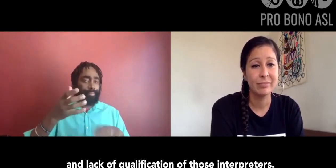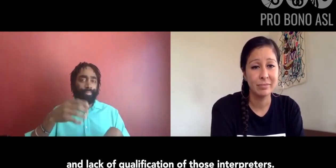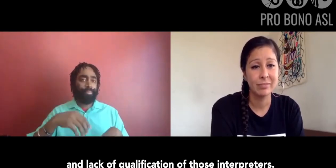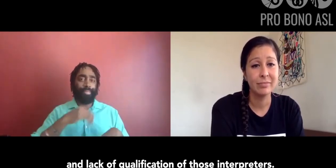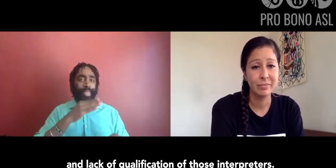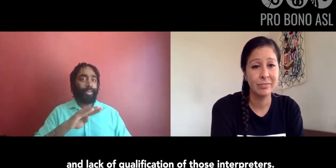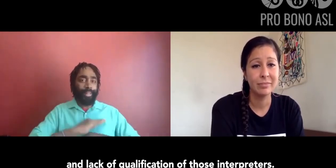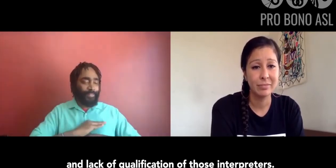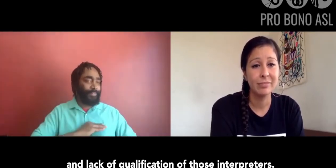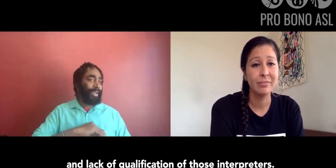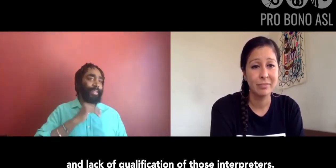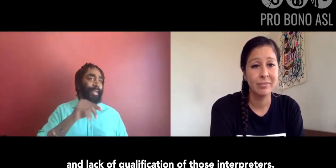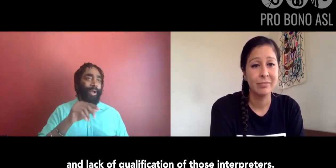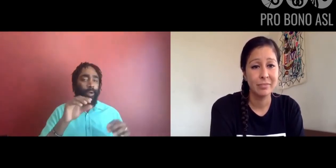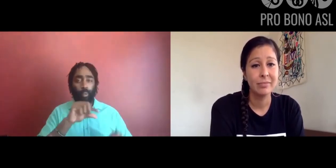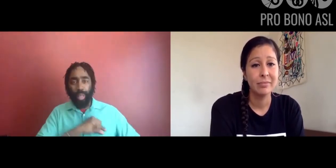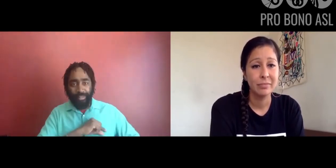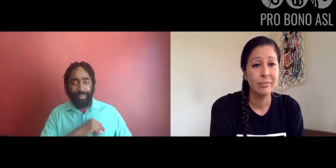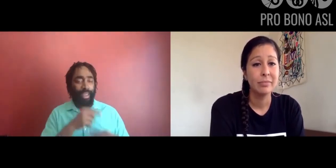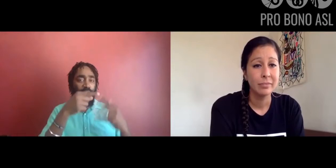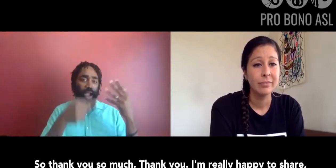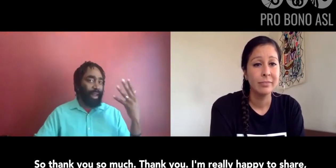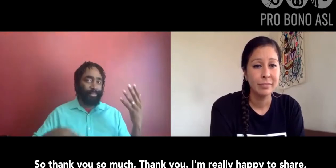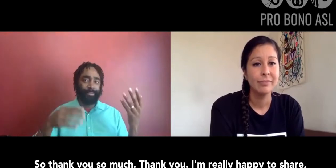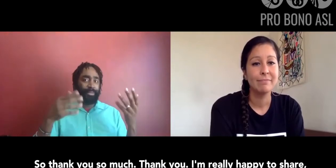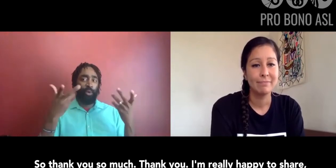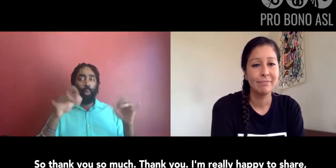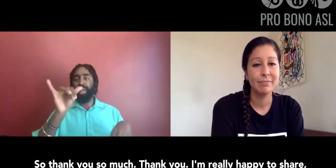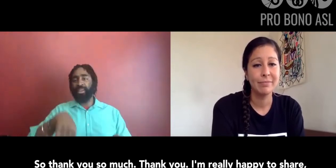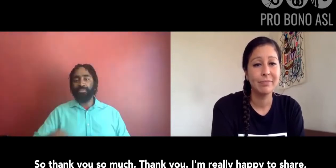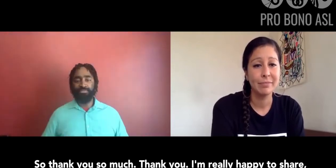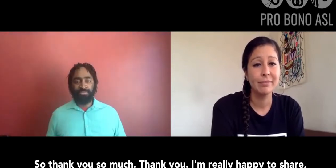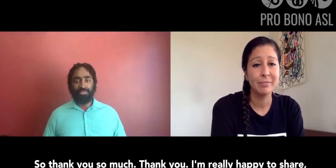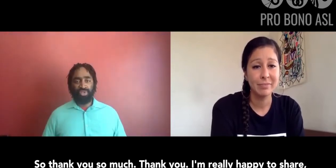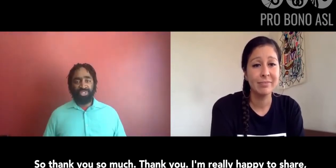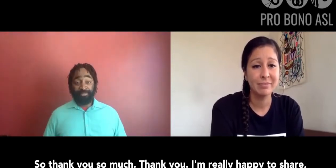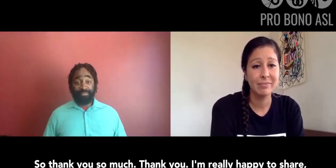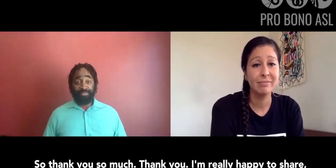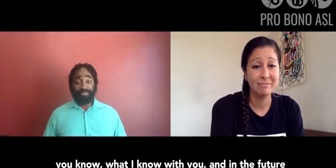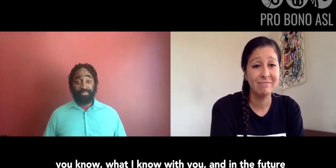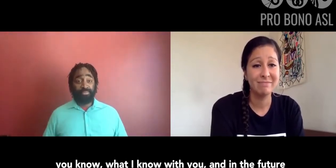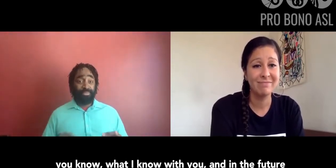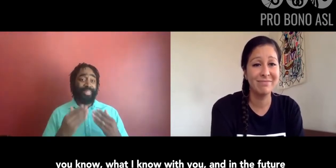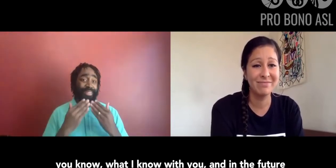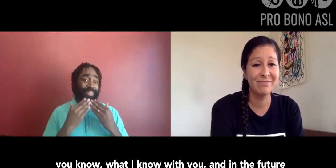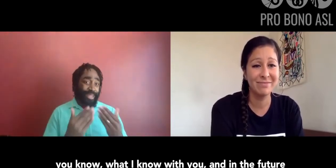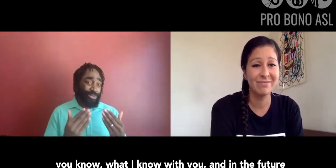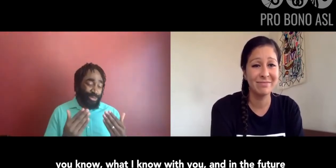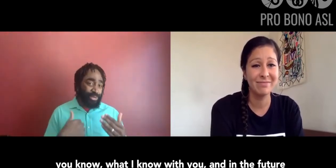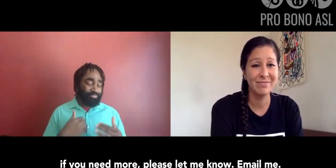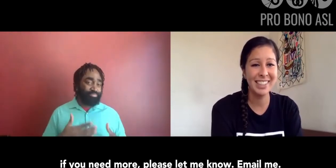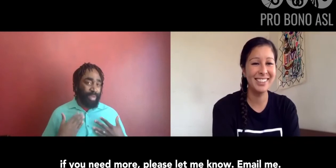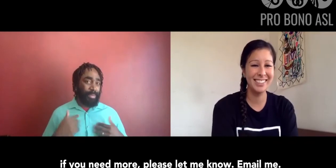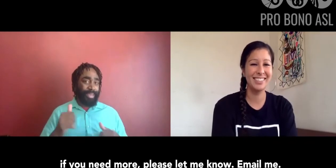and lack of qualification of those interpreters. So thank you so much. Thank you. I'm really happy to share, what I know with you. And in